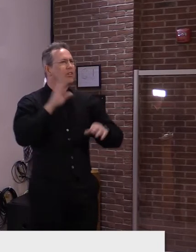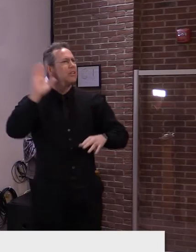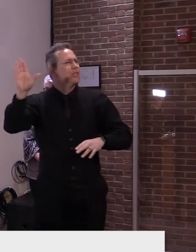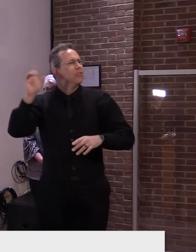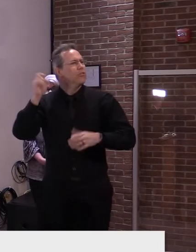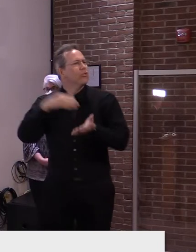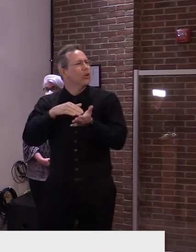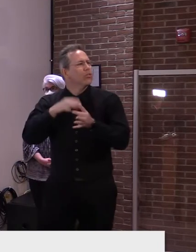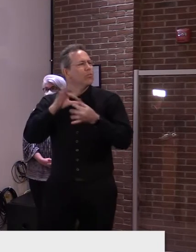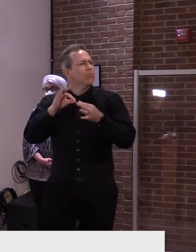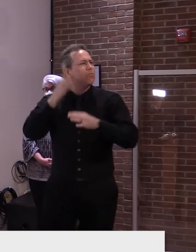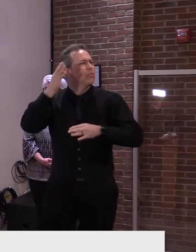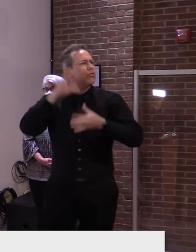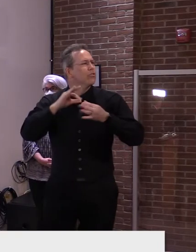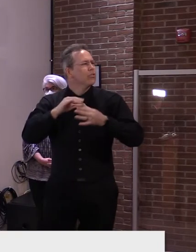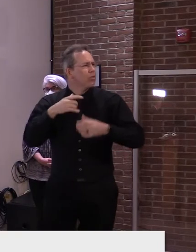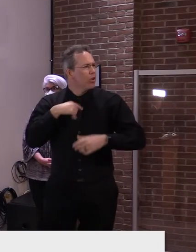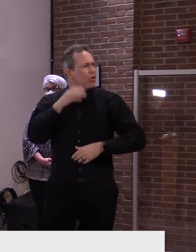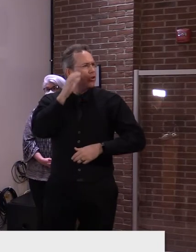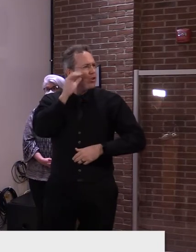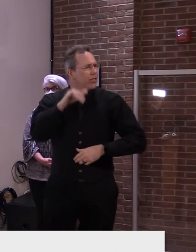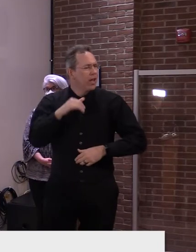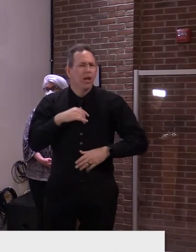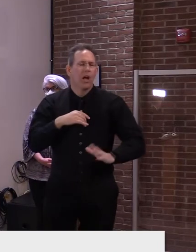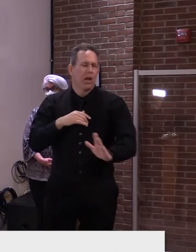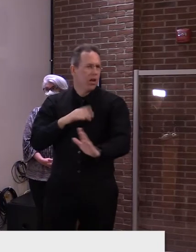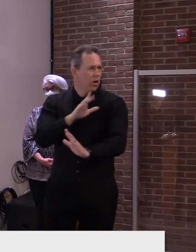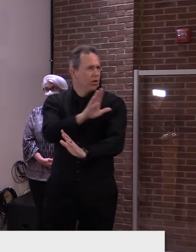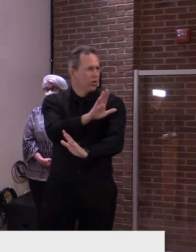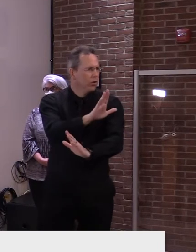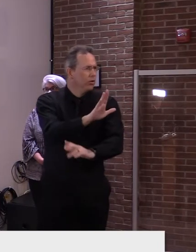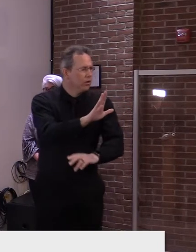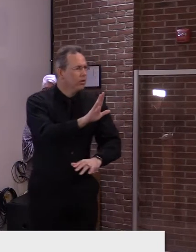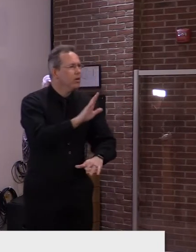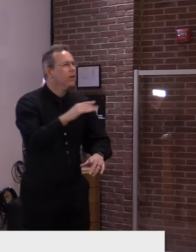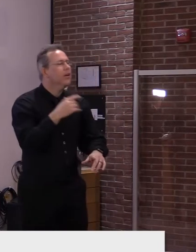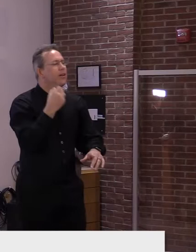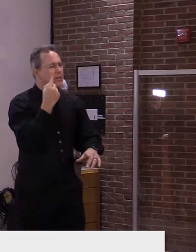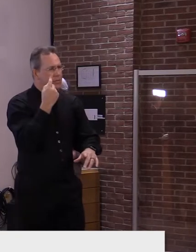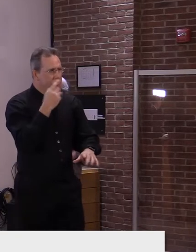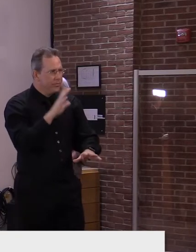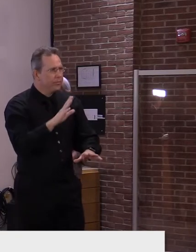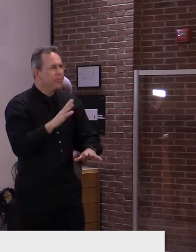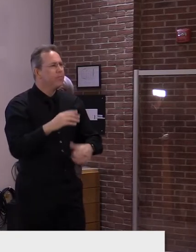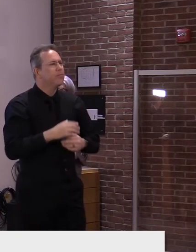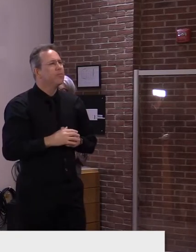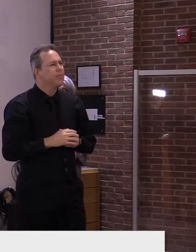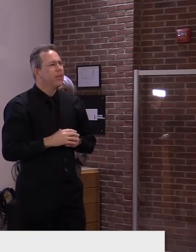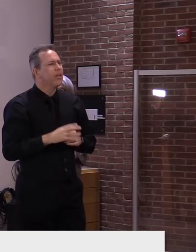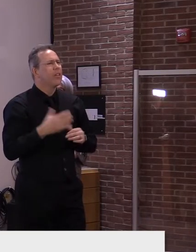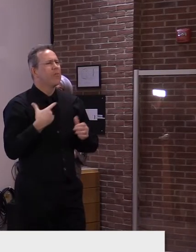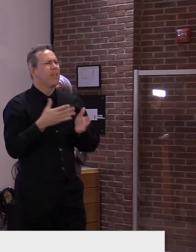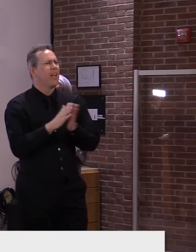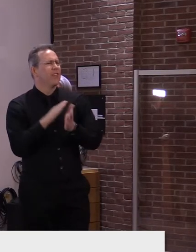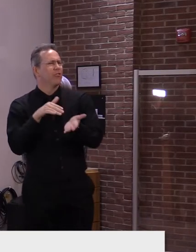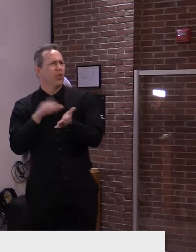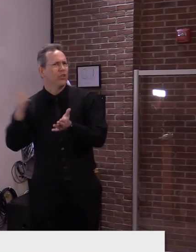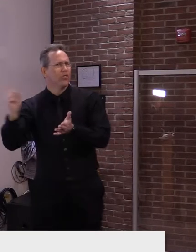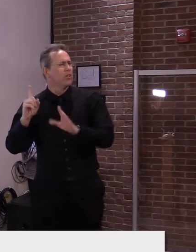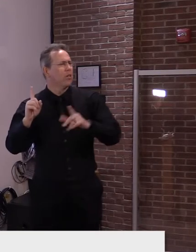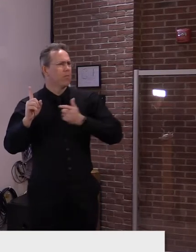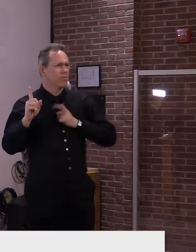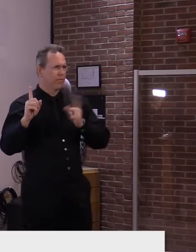to me. Okay, after that. I may refer to Dr. Levine, but I will say this: in terms of, we do